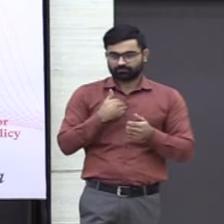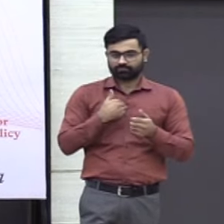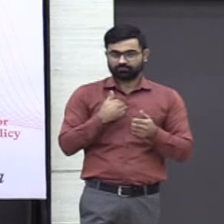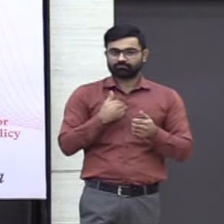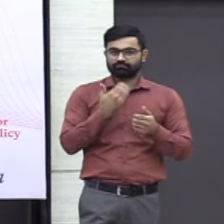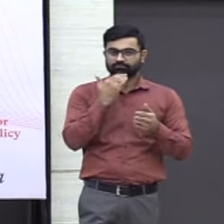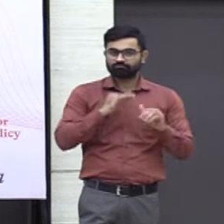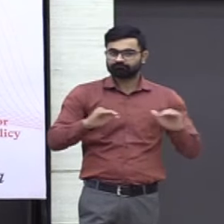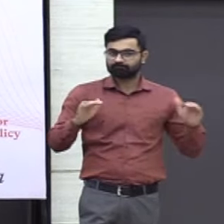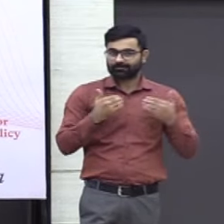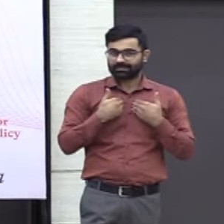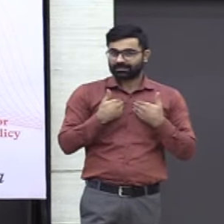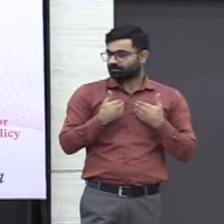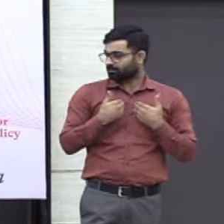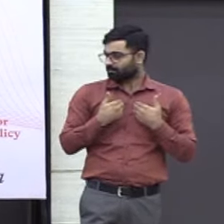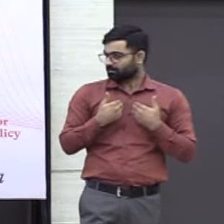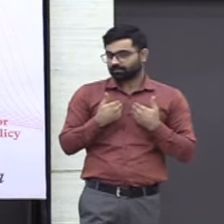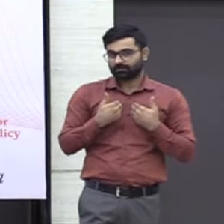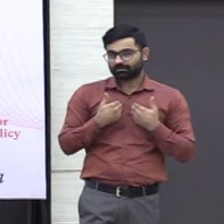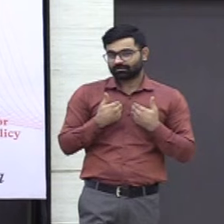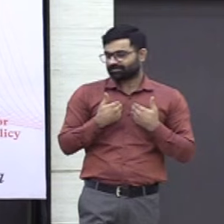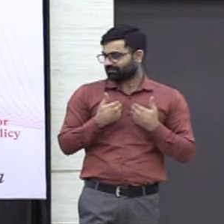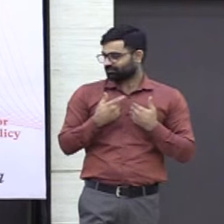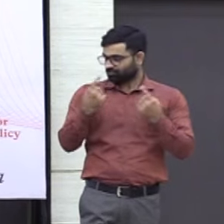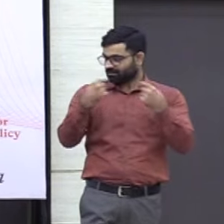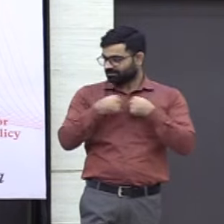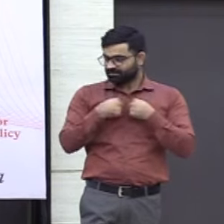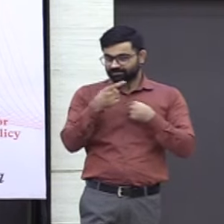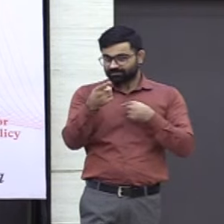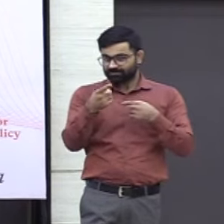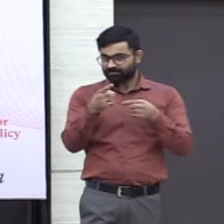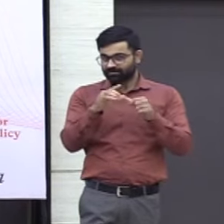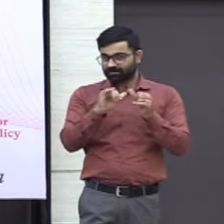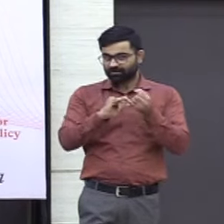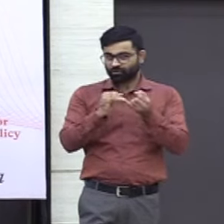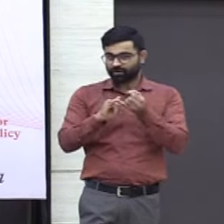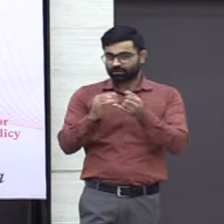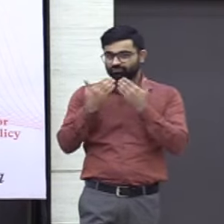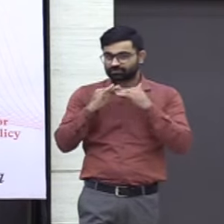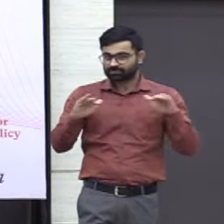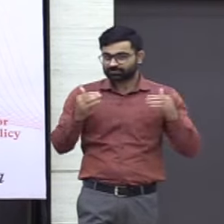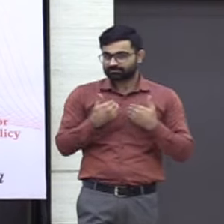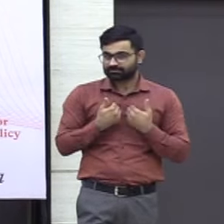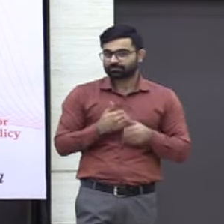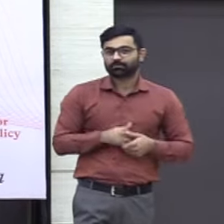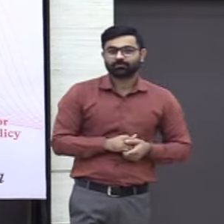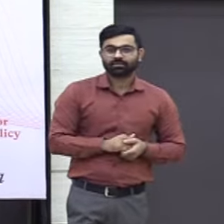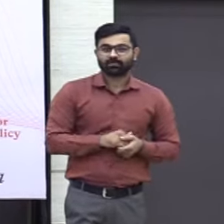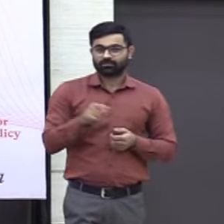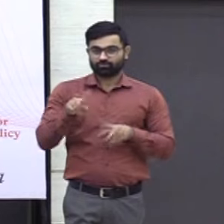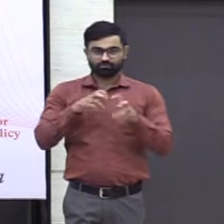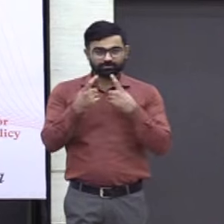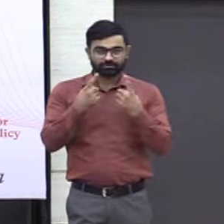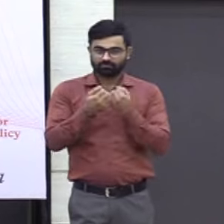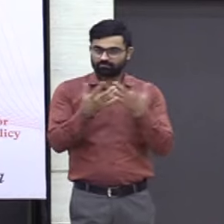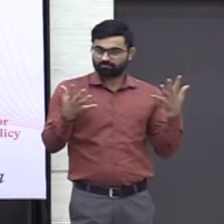student, and I don't have much legal. Who am I? Yes, sir. We're all students. Yes, sir. So, like, you talked a